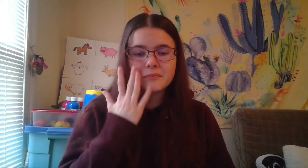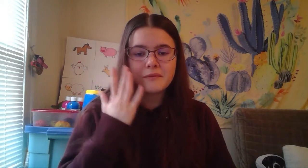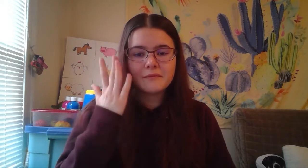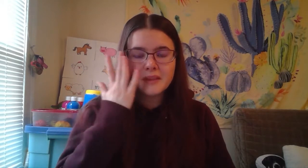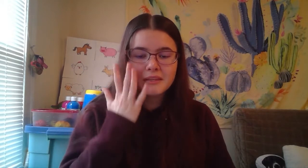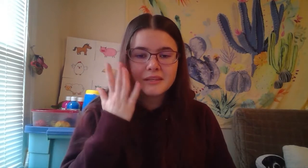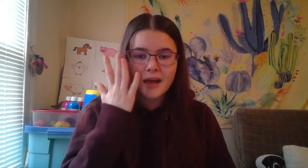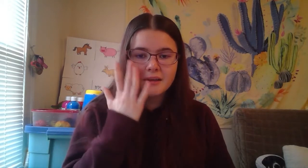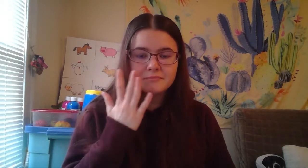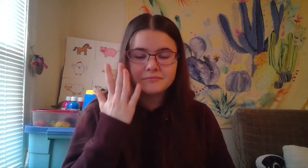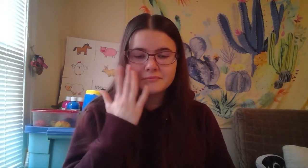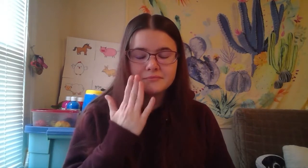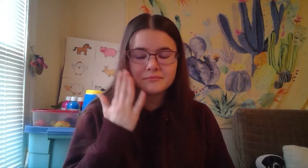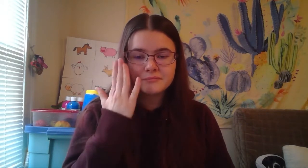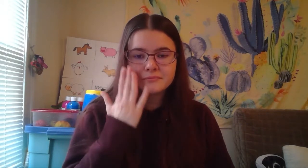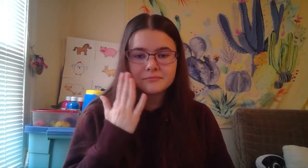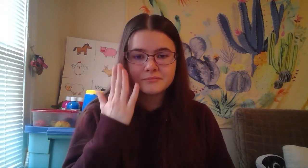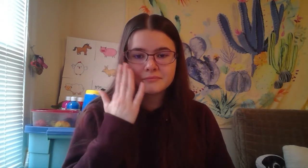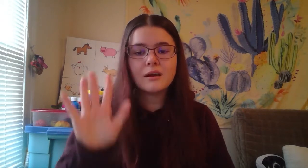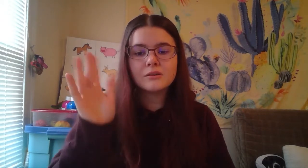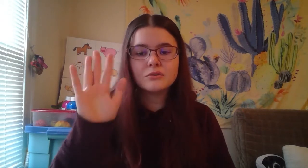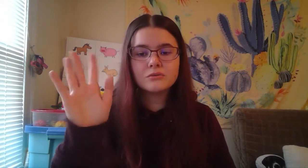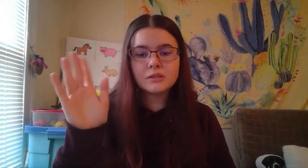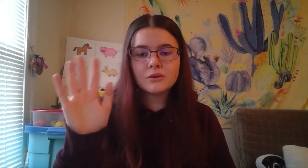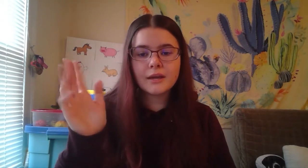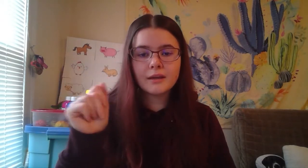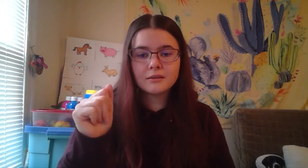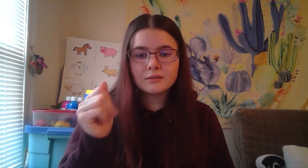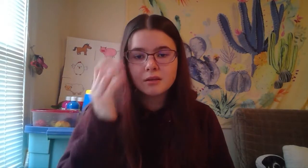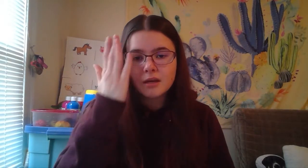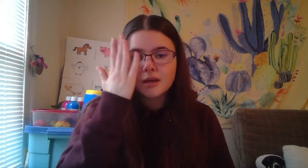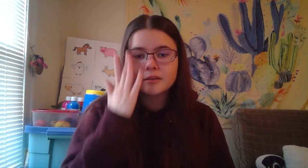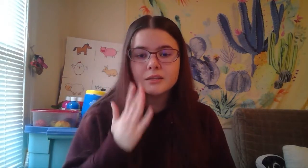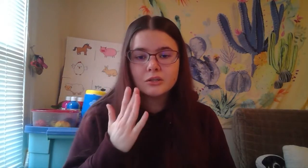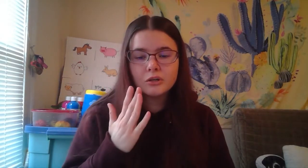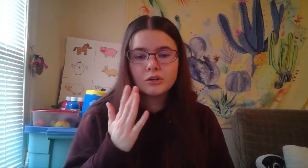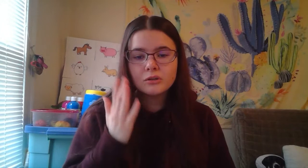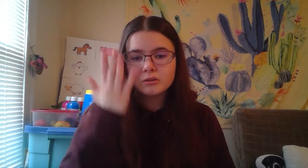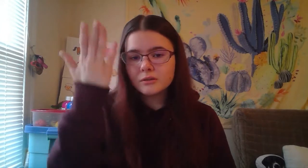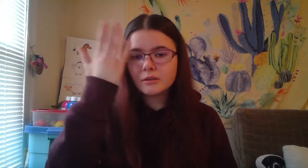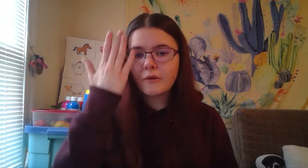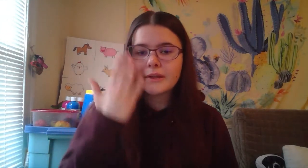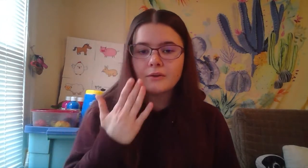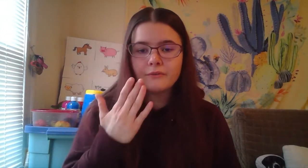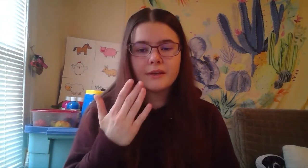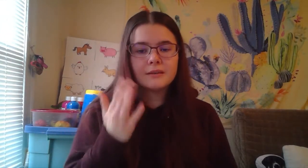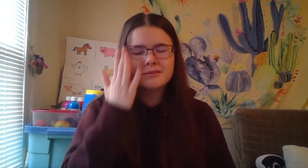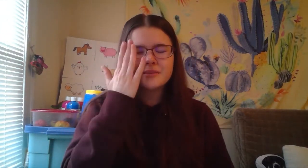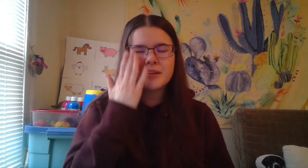I'm feeling sad. You're using your hand as a tear dangling down your face.